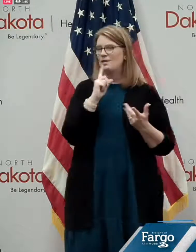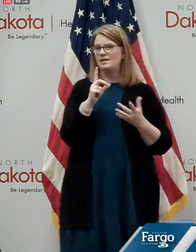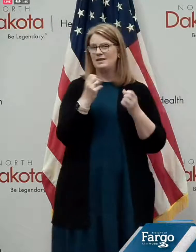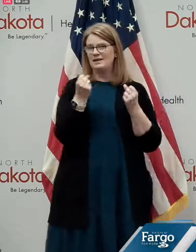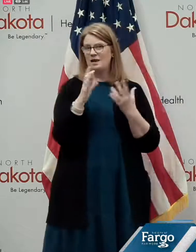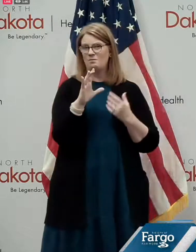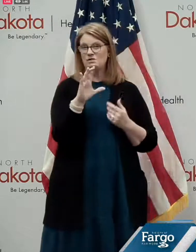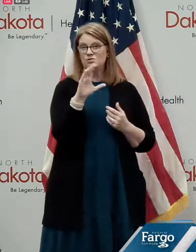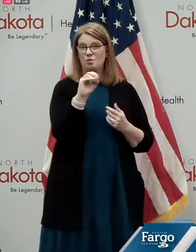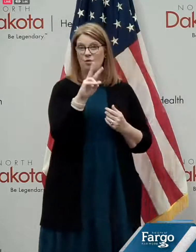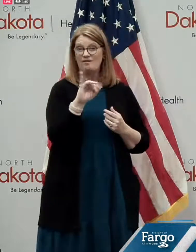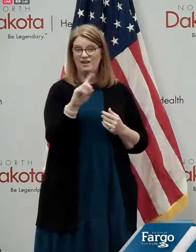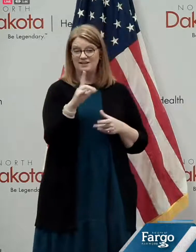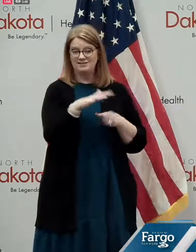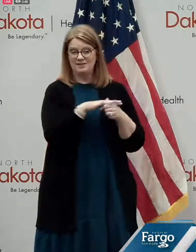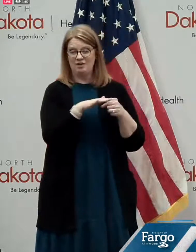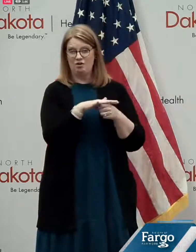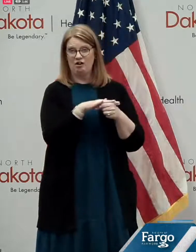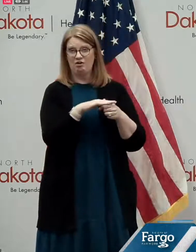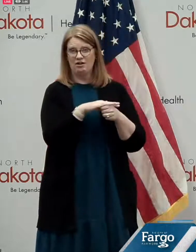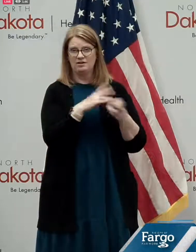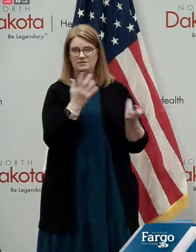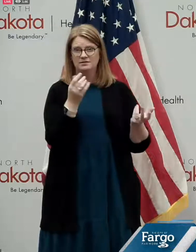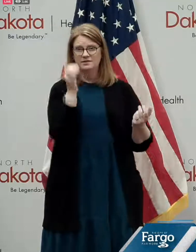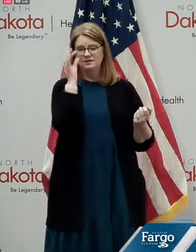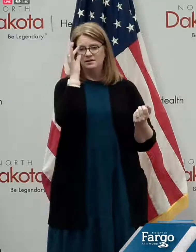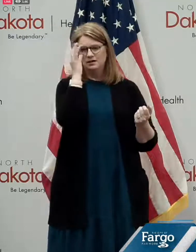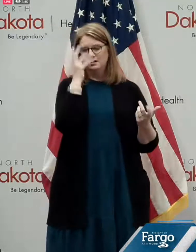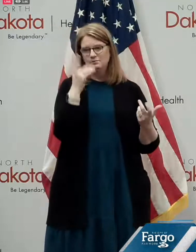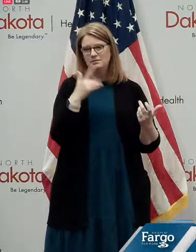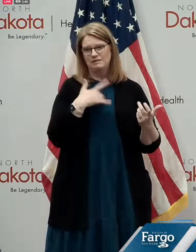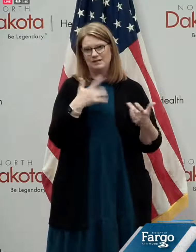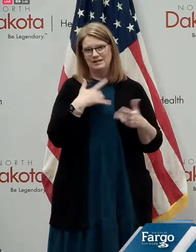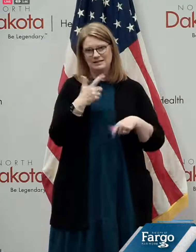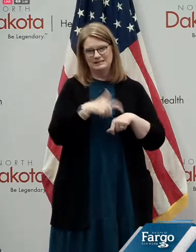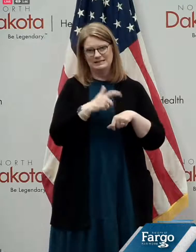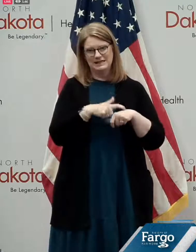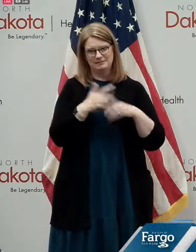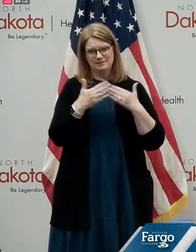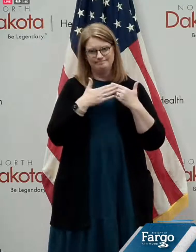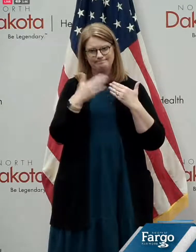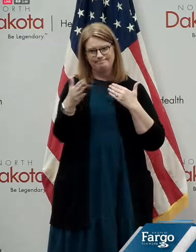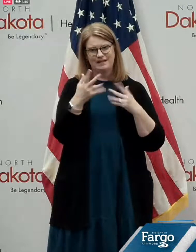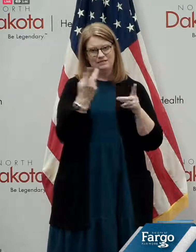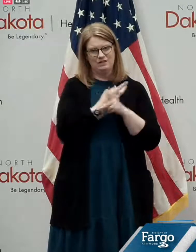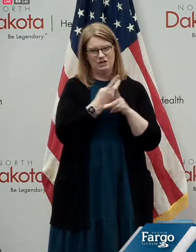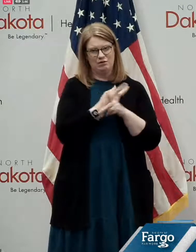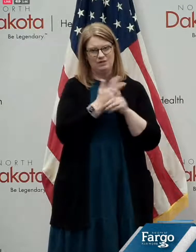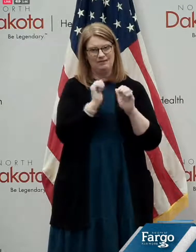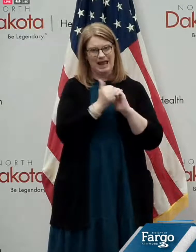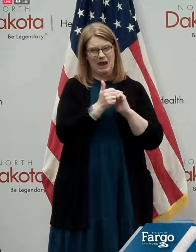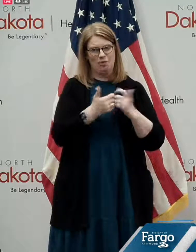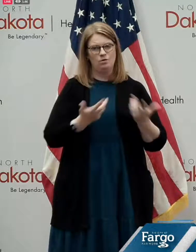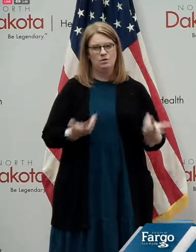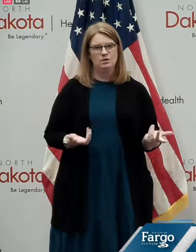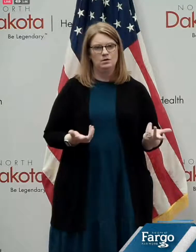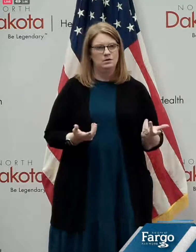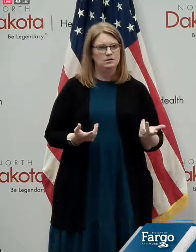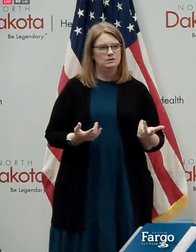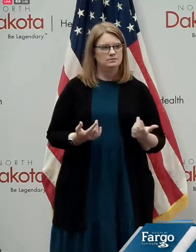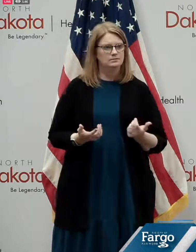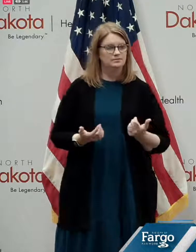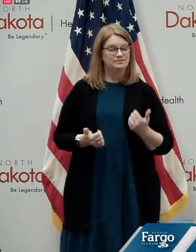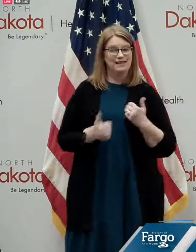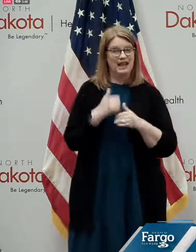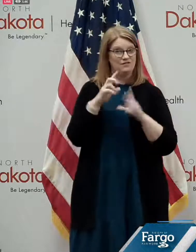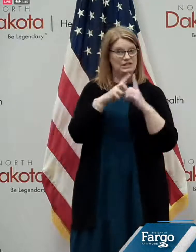their area right now. But I think it's time for us to move forward and figure out how to do it. And as we talked about, every